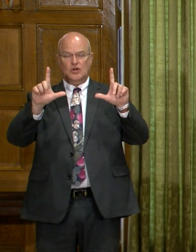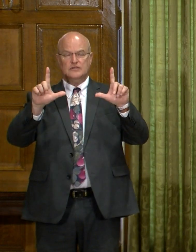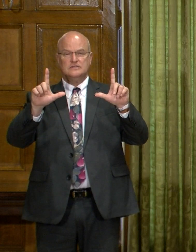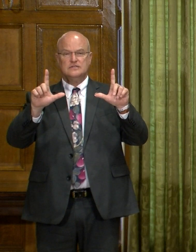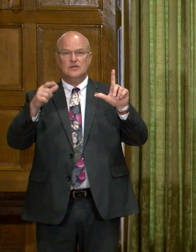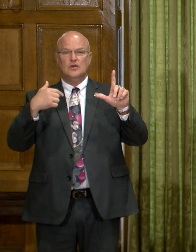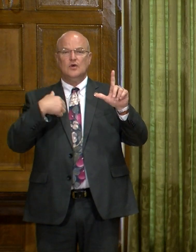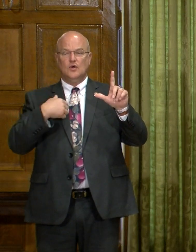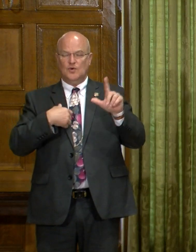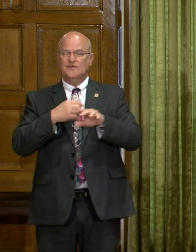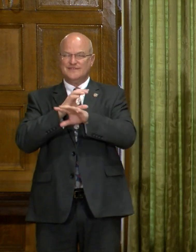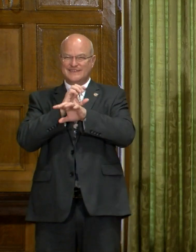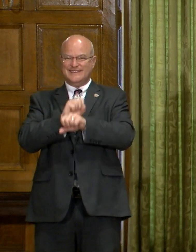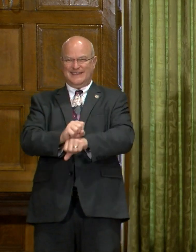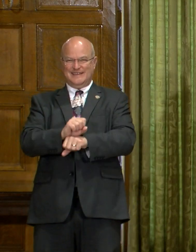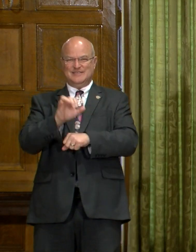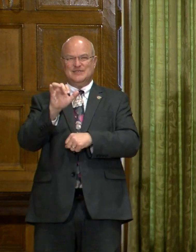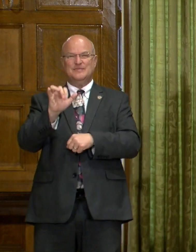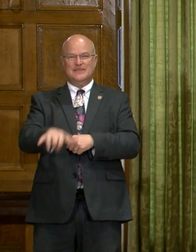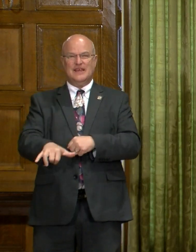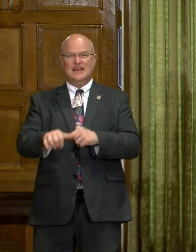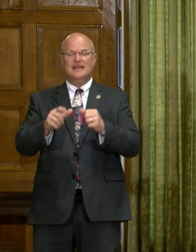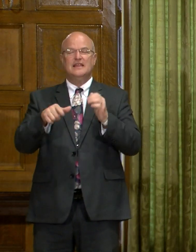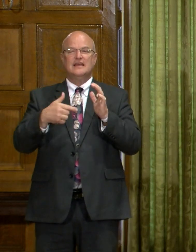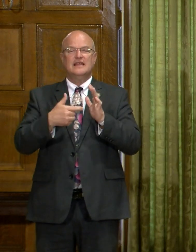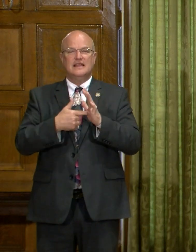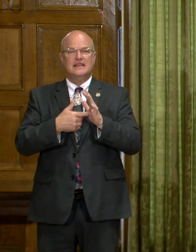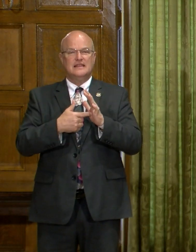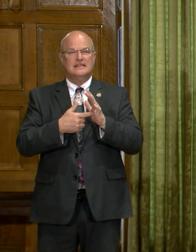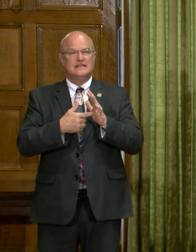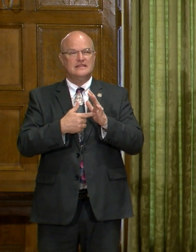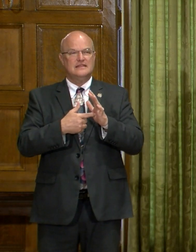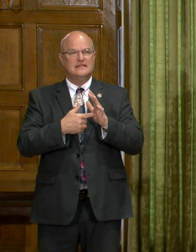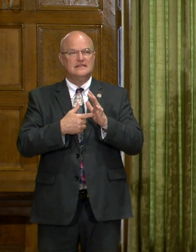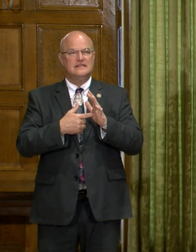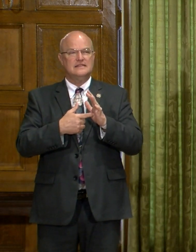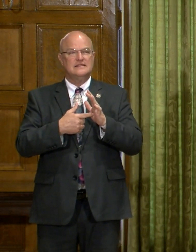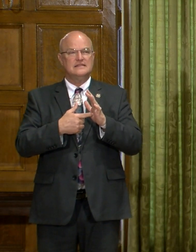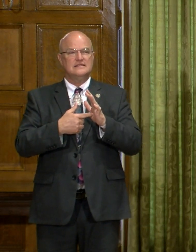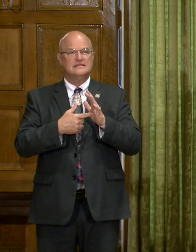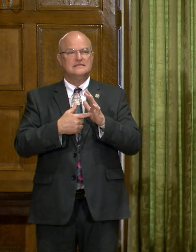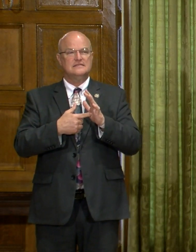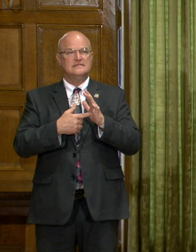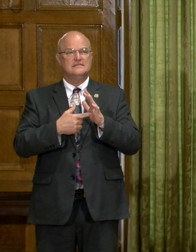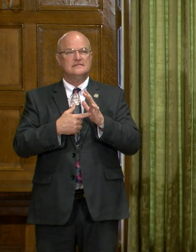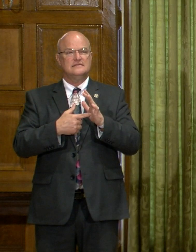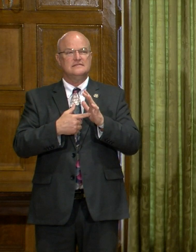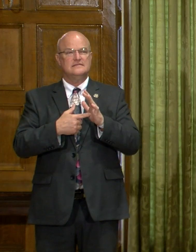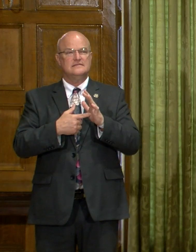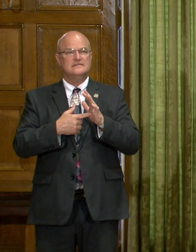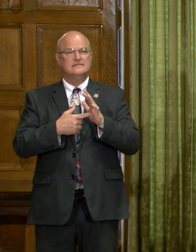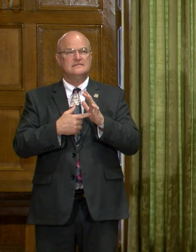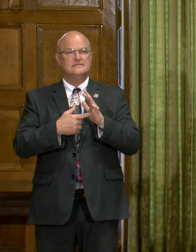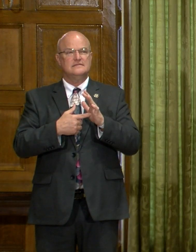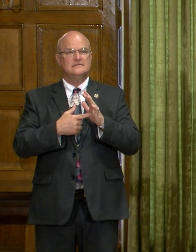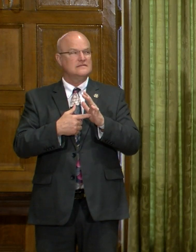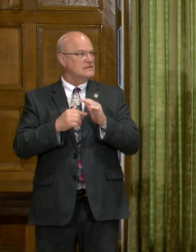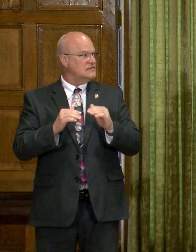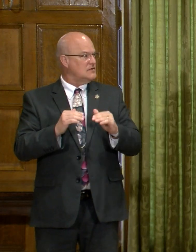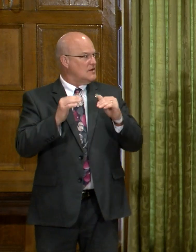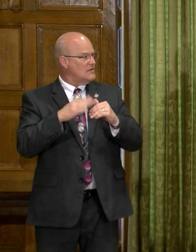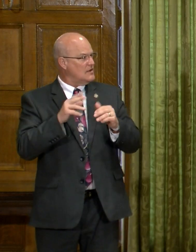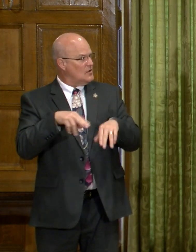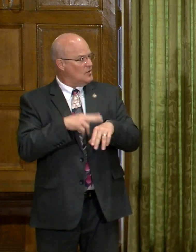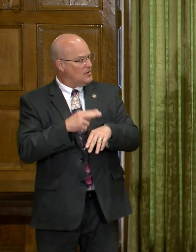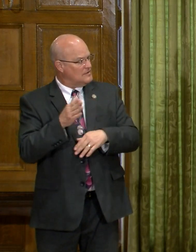which we've grown accustomed to, which they got that further up than